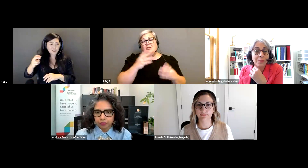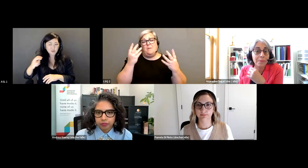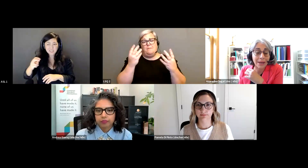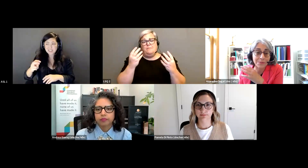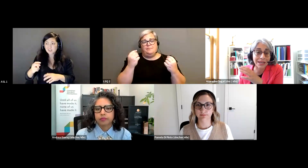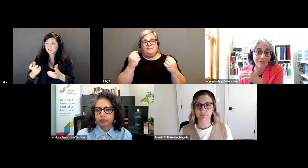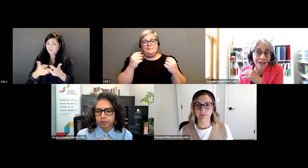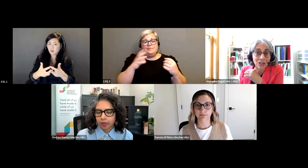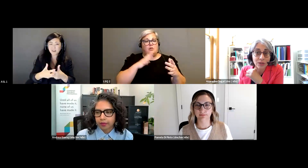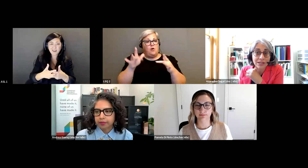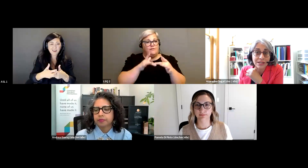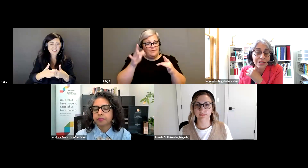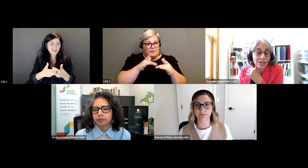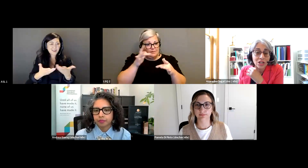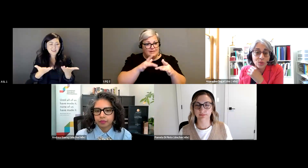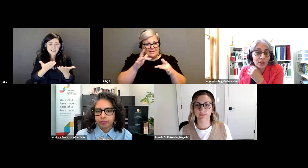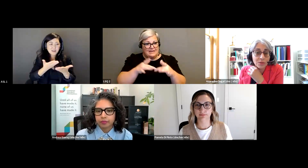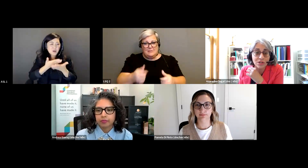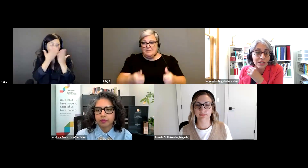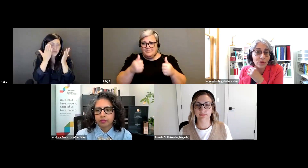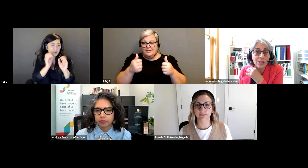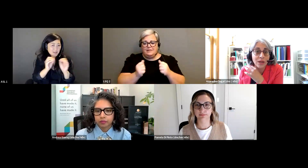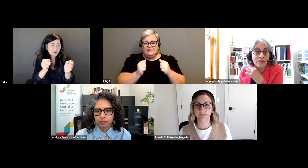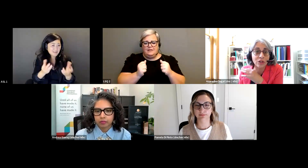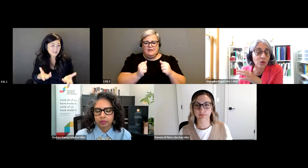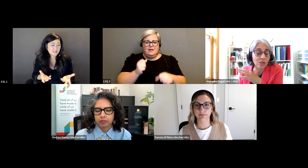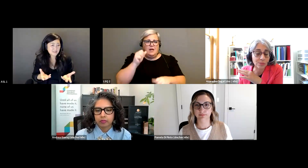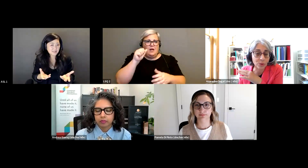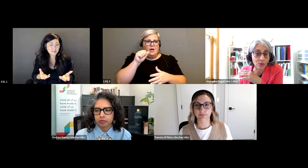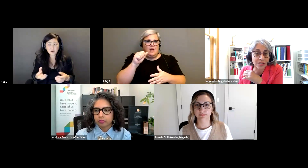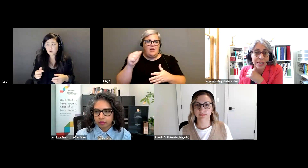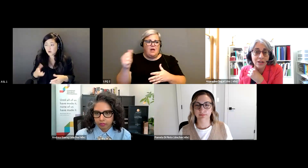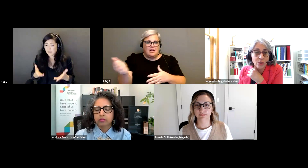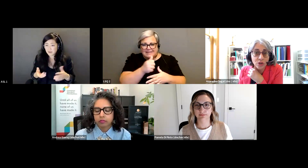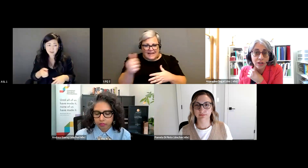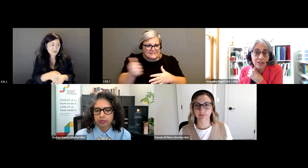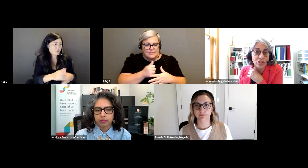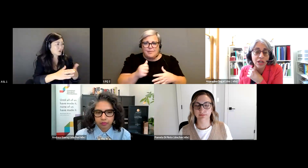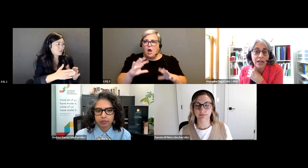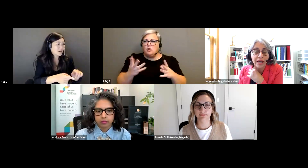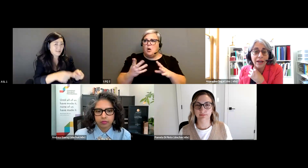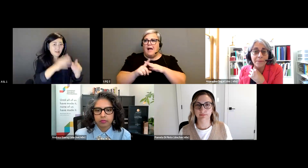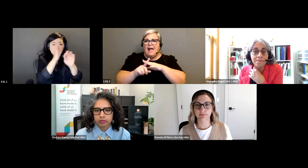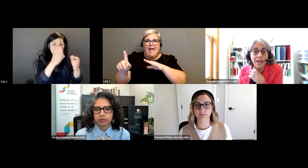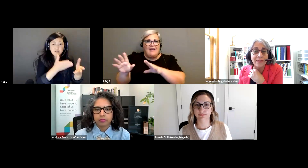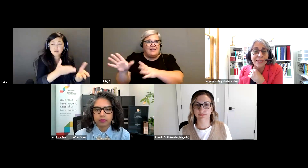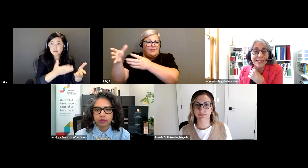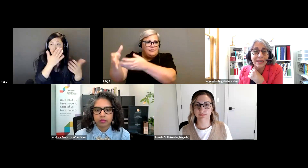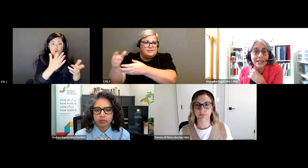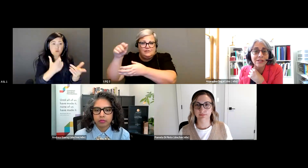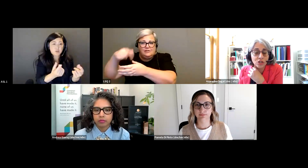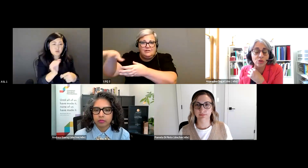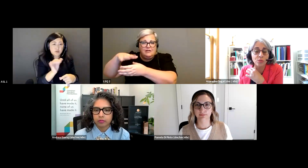options, perhaps being evacuated to a community where you have no support and no knowledge. And